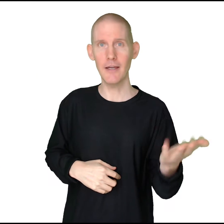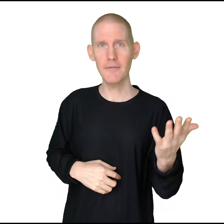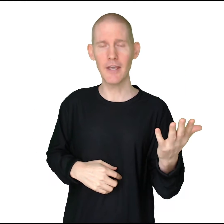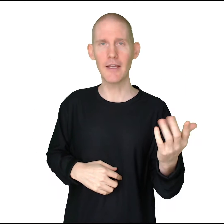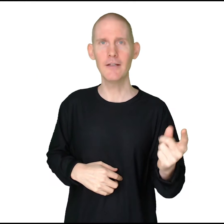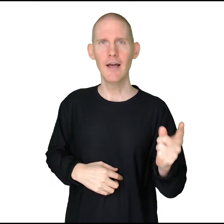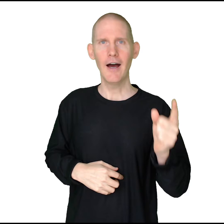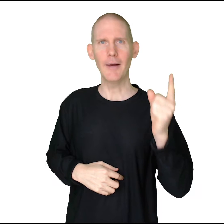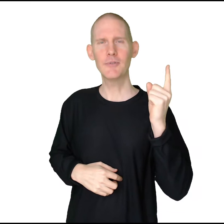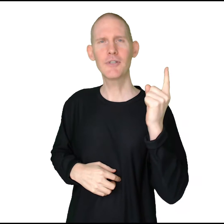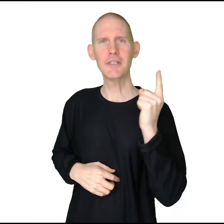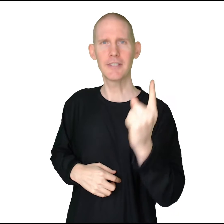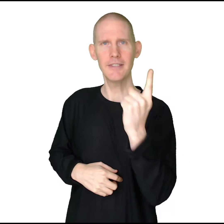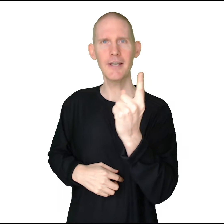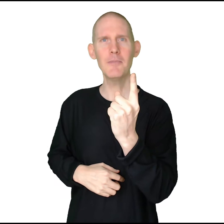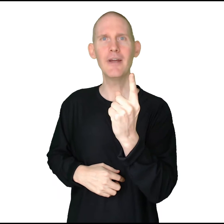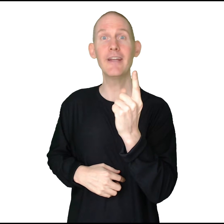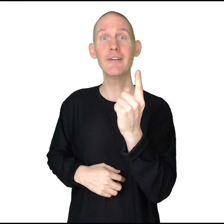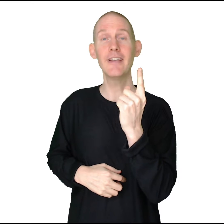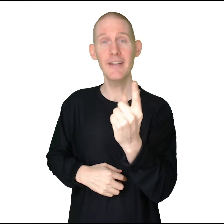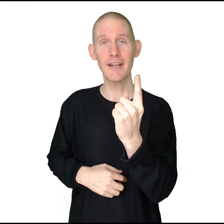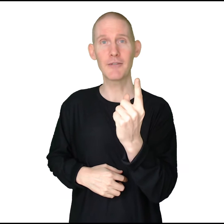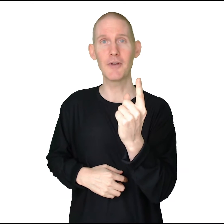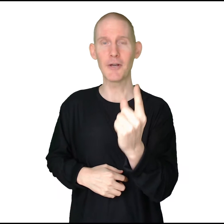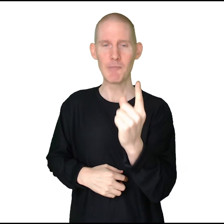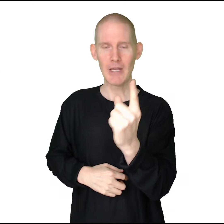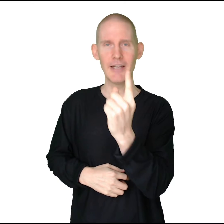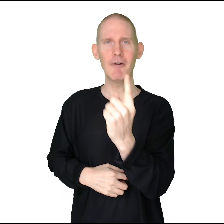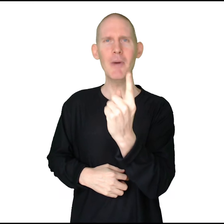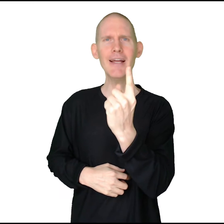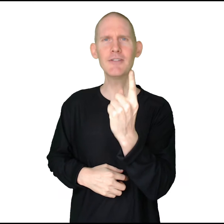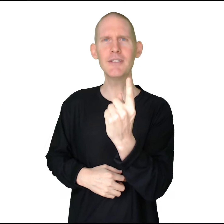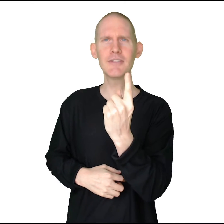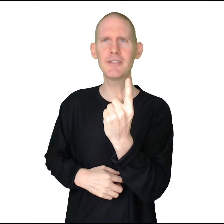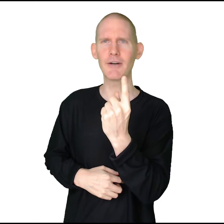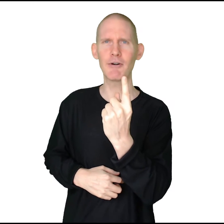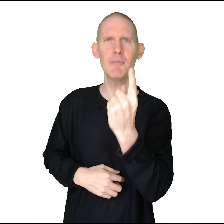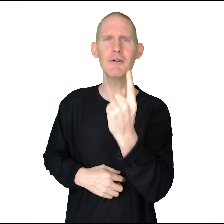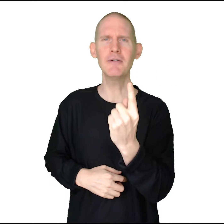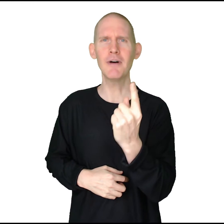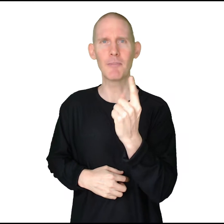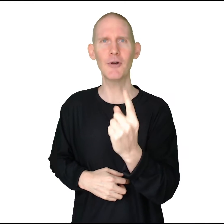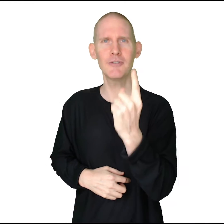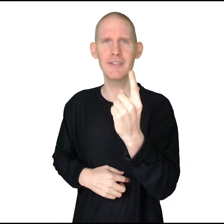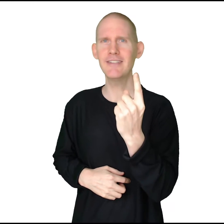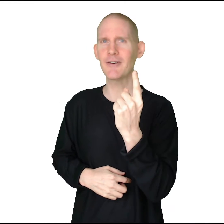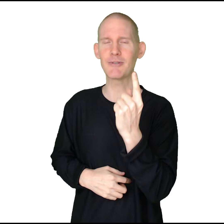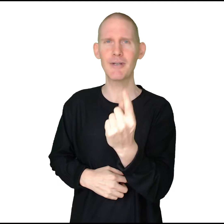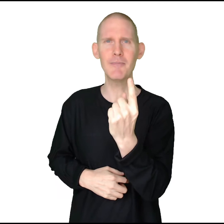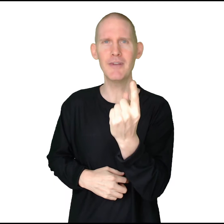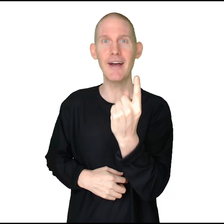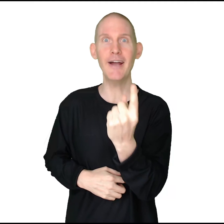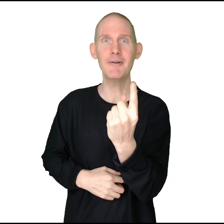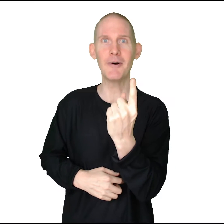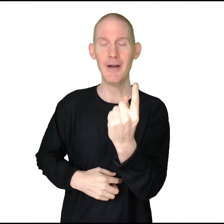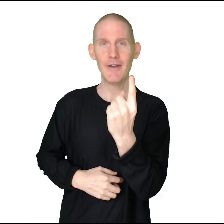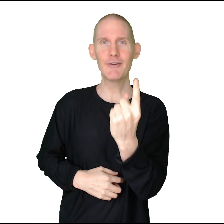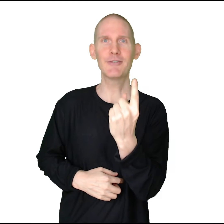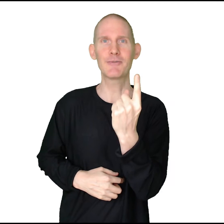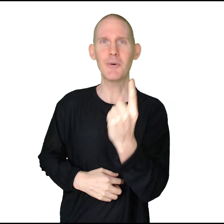left hand, I'm just going to stick up my index finger. Now imagine it's a criminal, a person, or something, I don't know. They're just